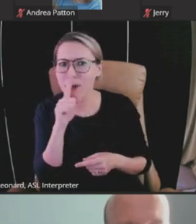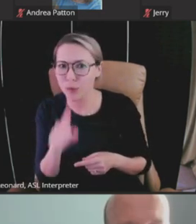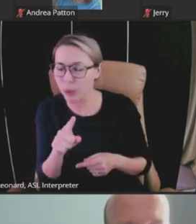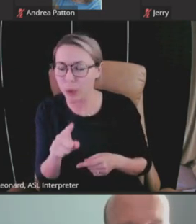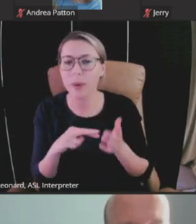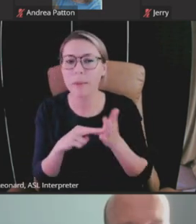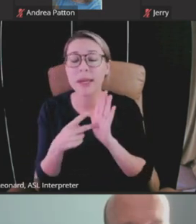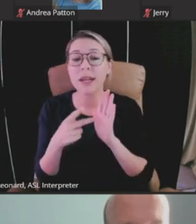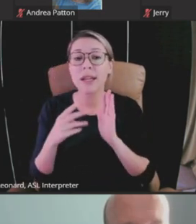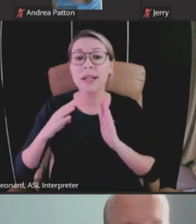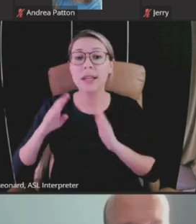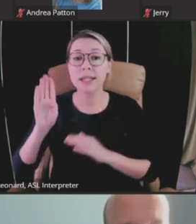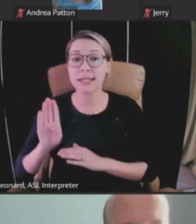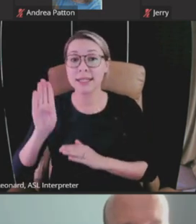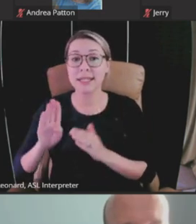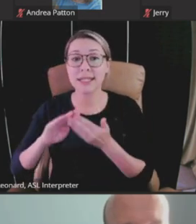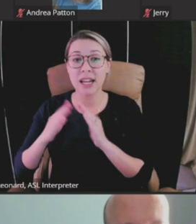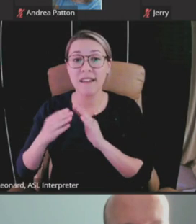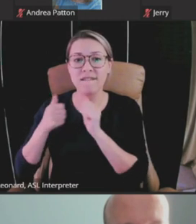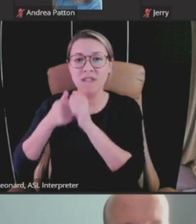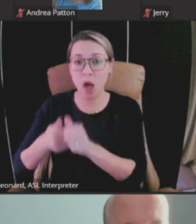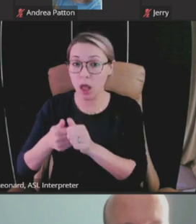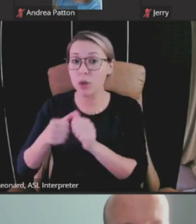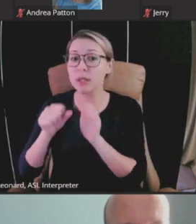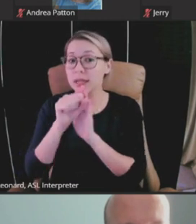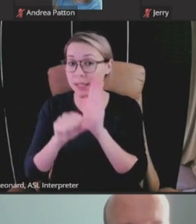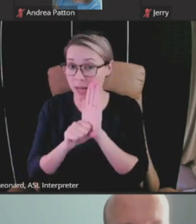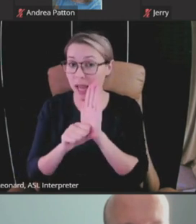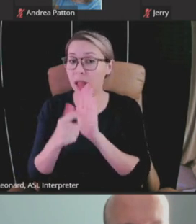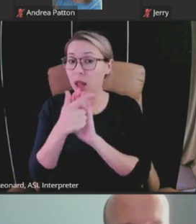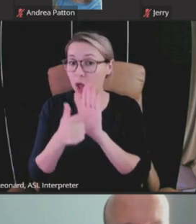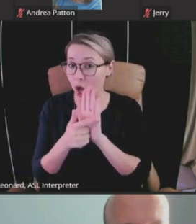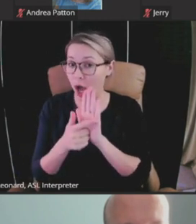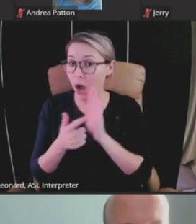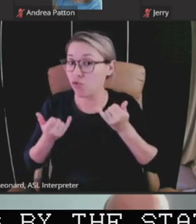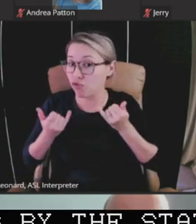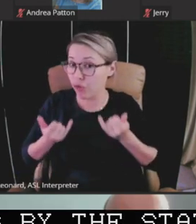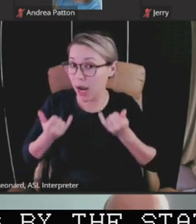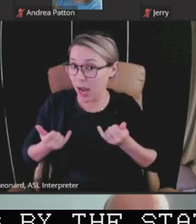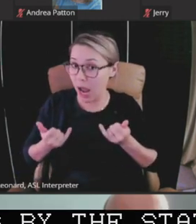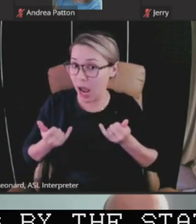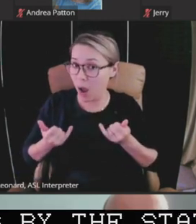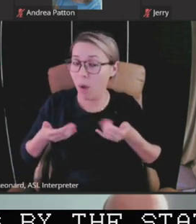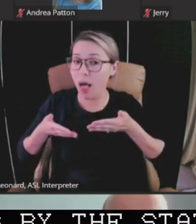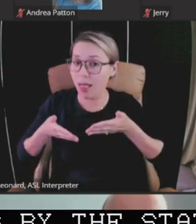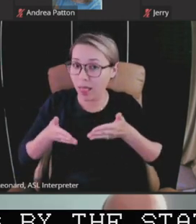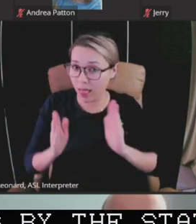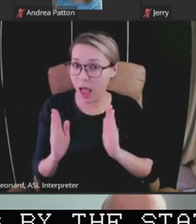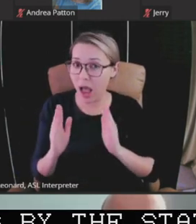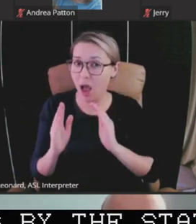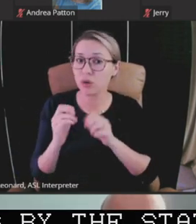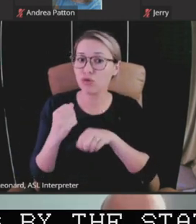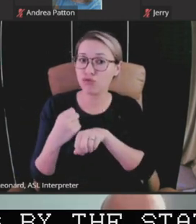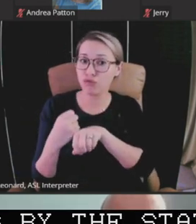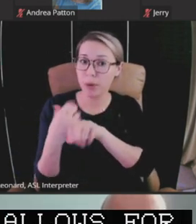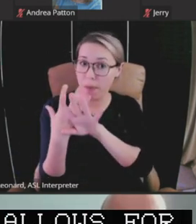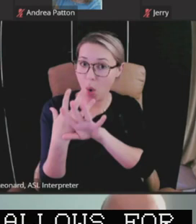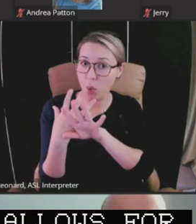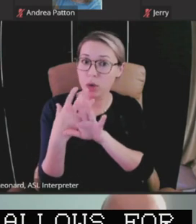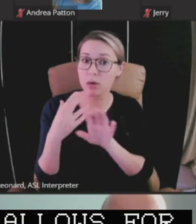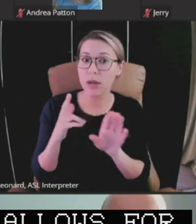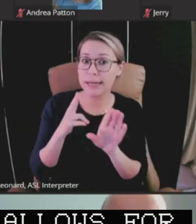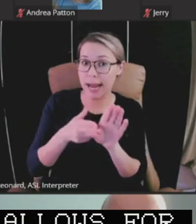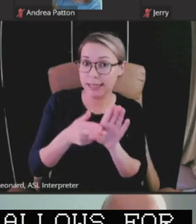by the state law that currently allows for remote attendance, but